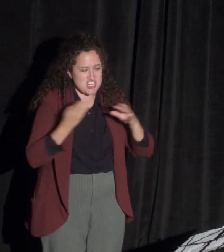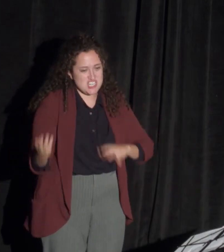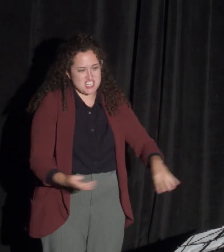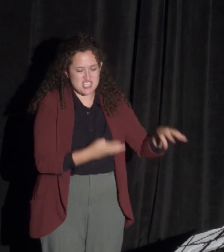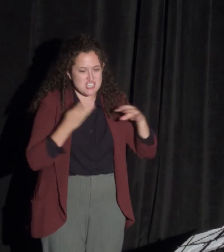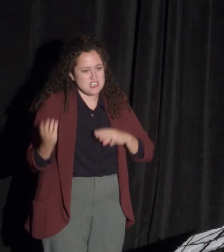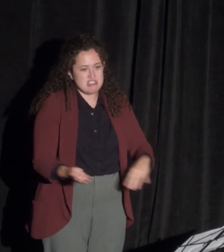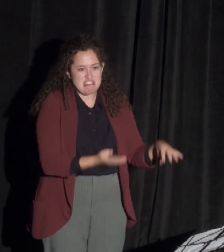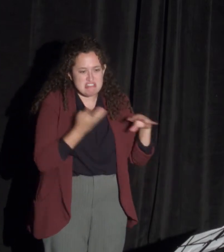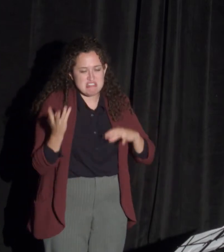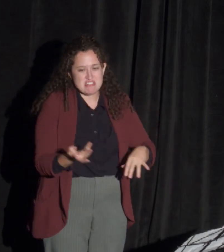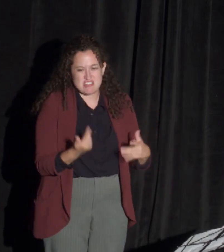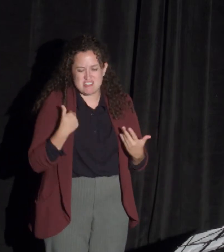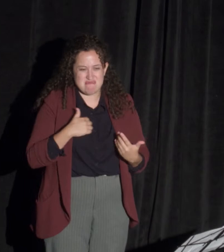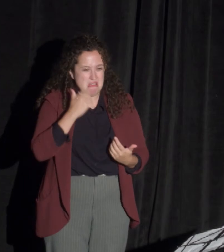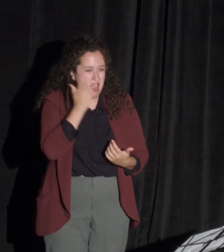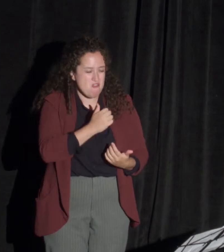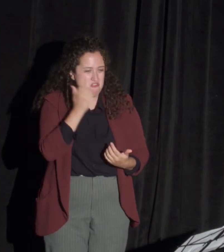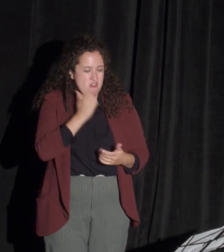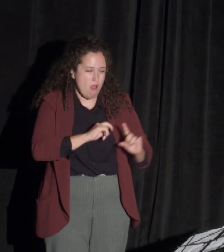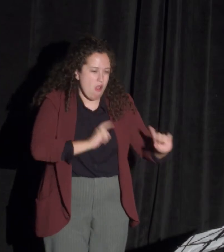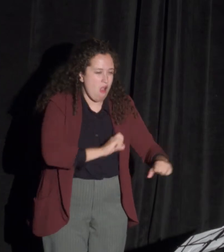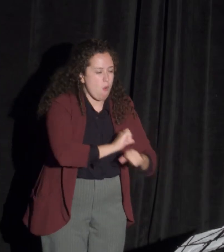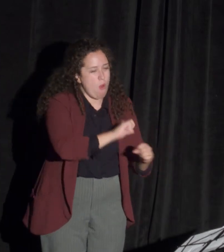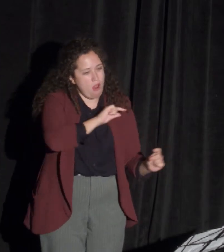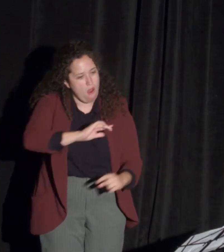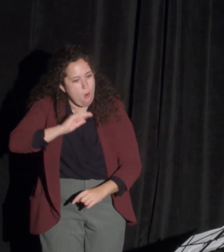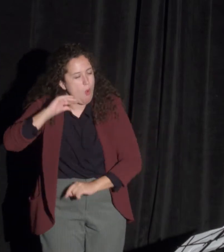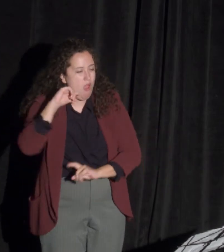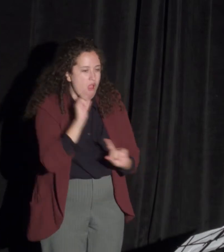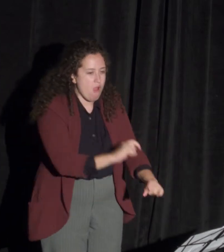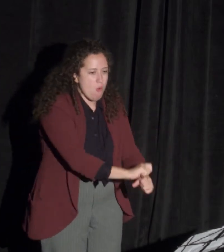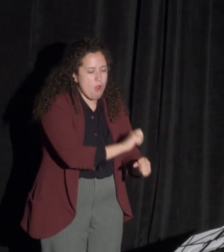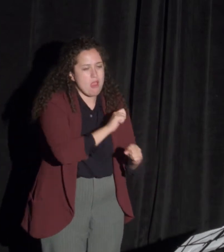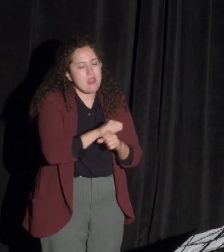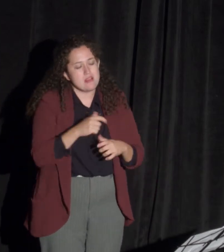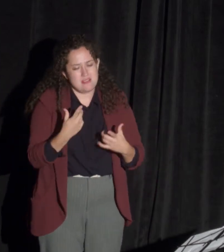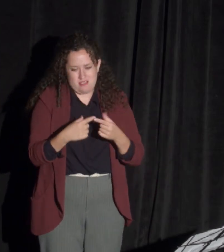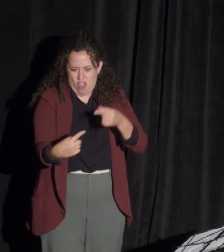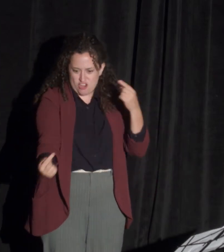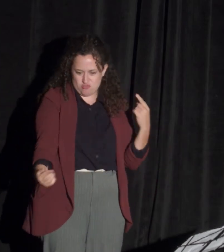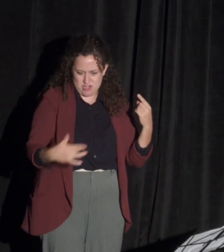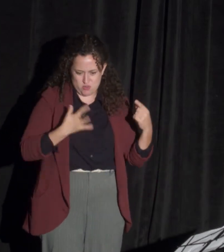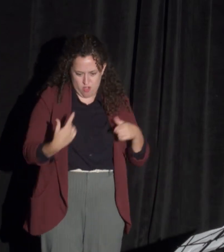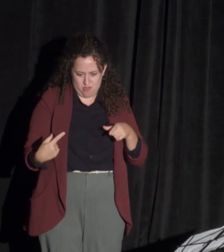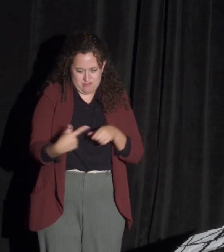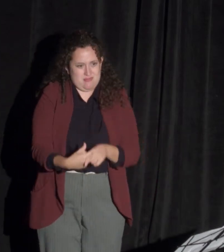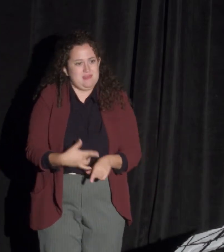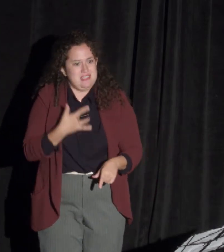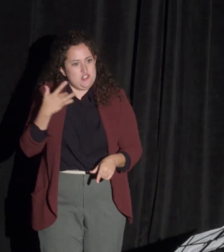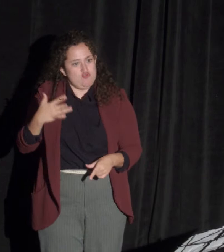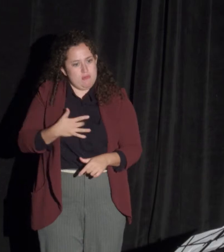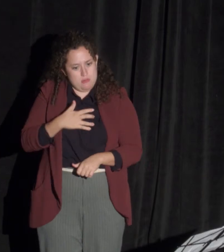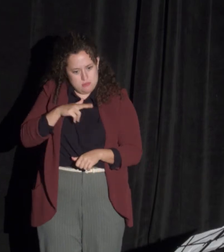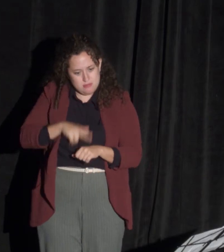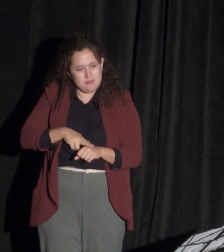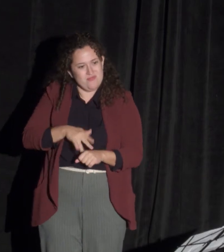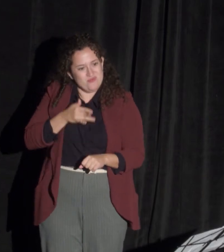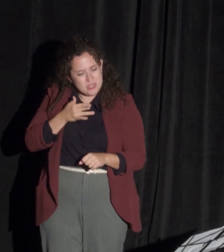day is contrary to our most central nature, that we are fragile living beings that need each other, that need space